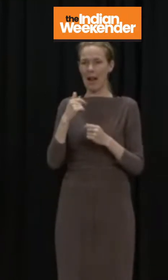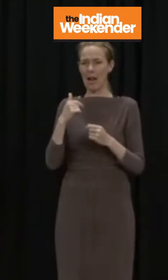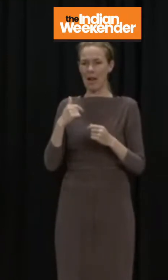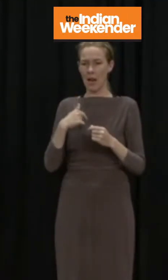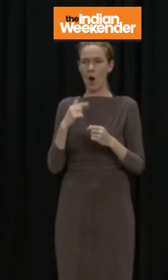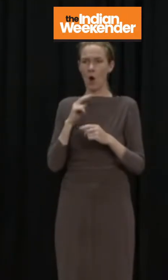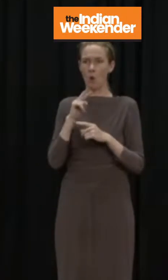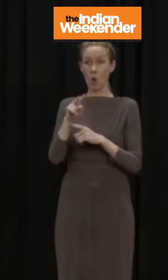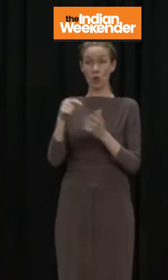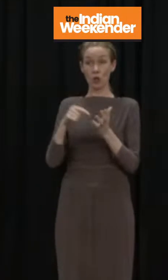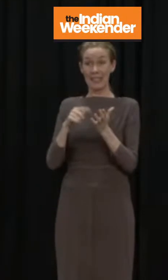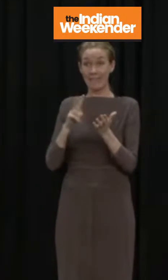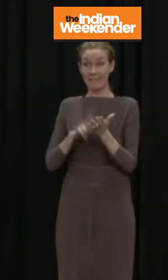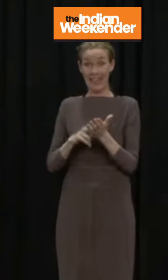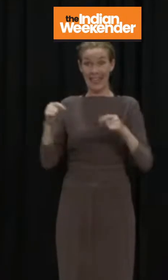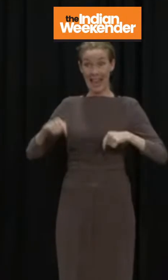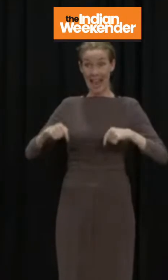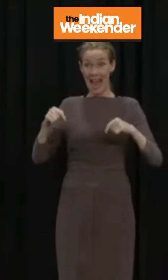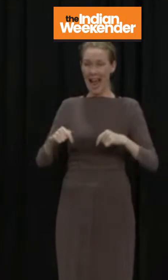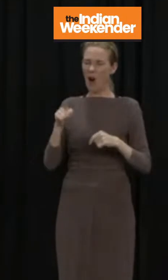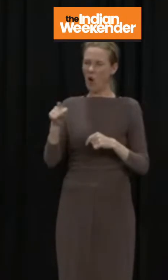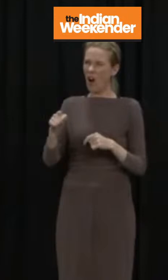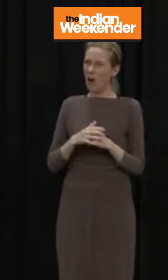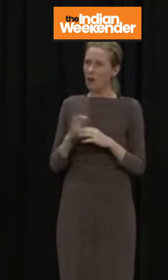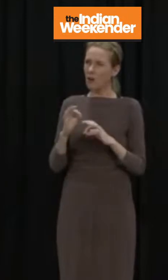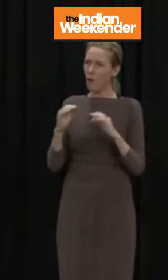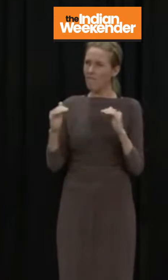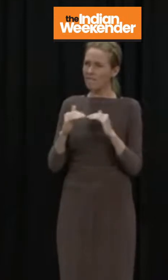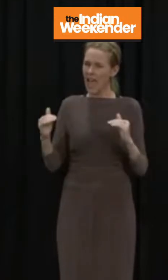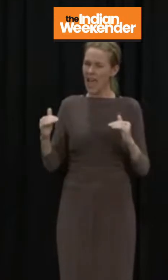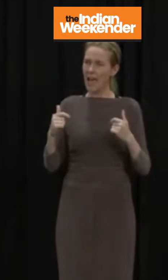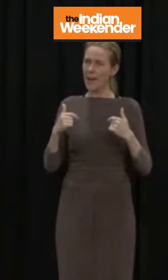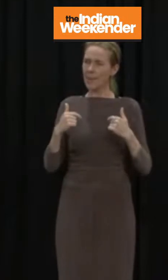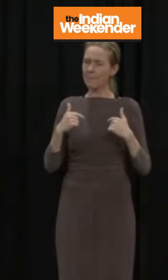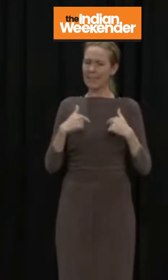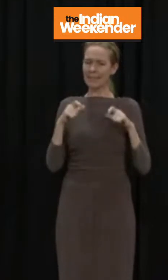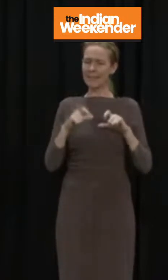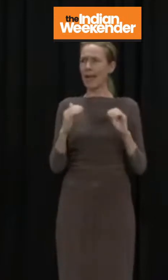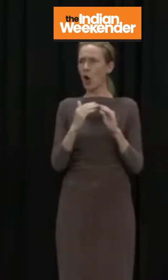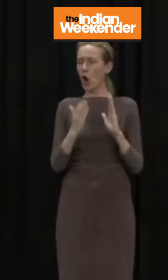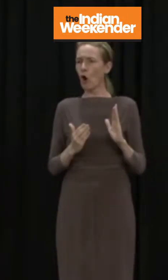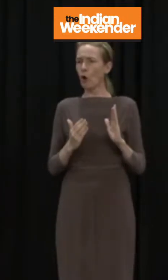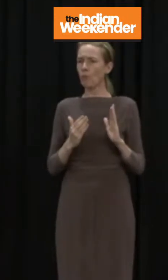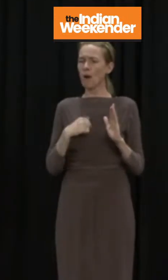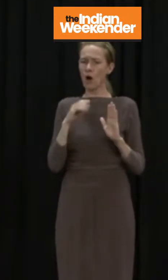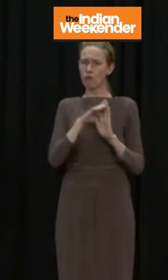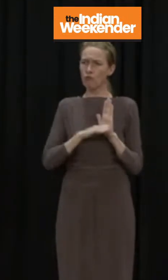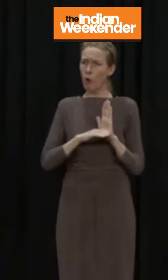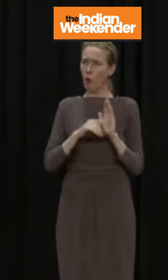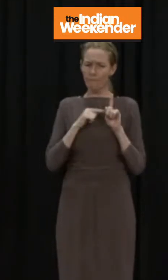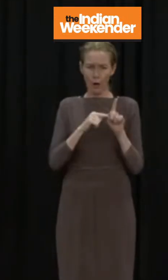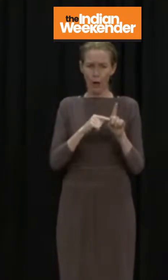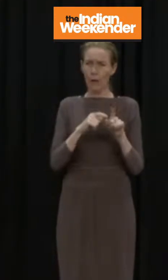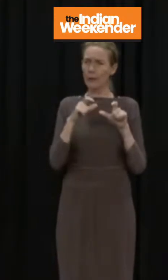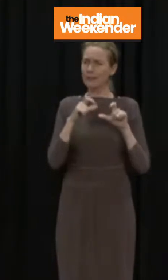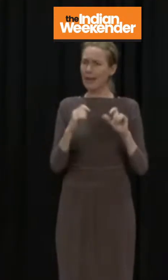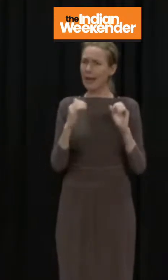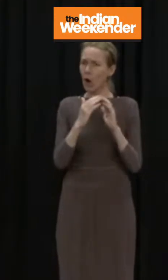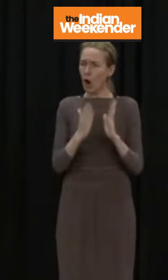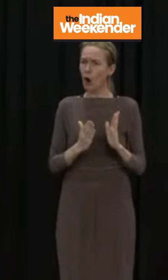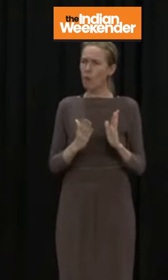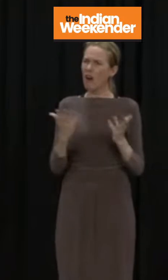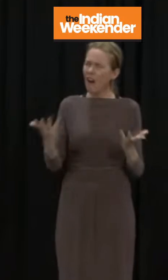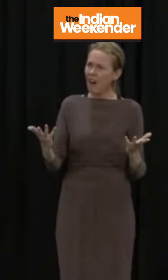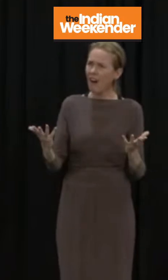been vaccinated, I'm following all of the rules, my thanks go very much to you. The focus here is